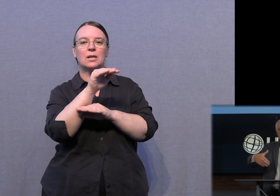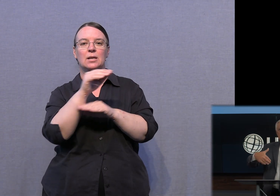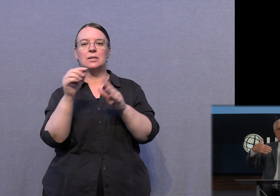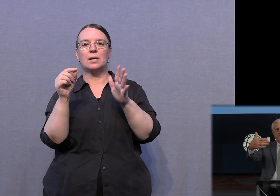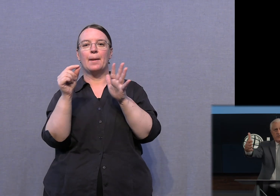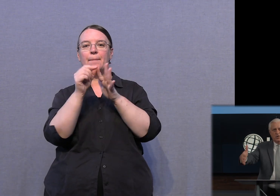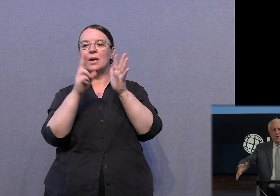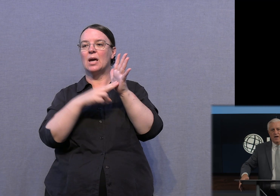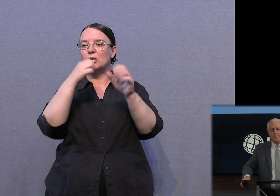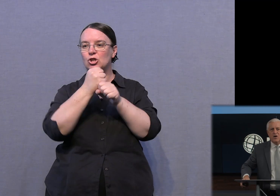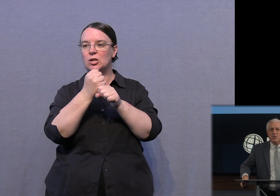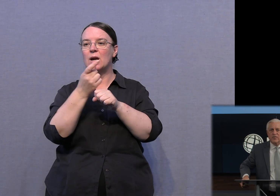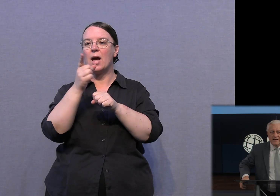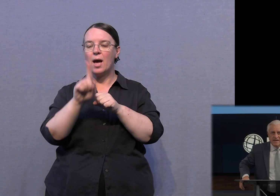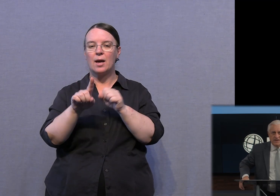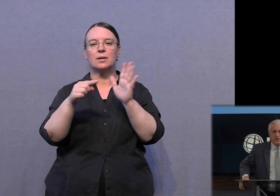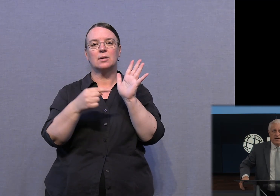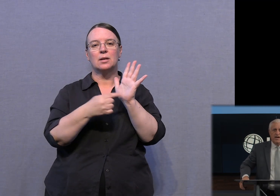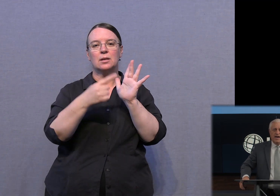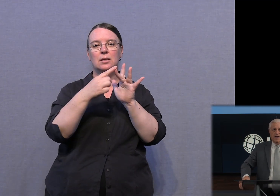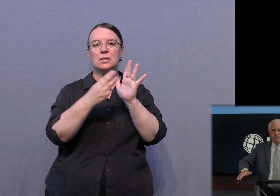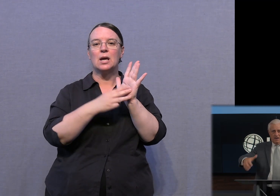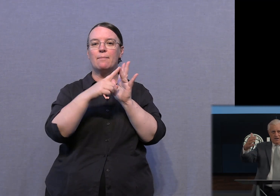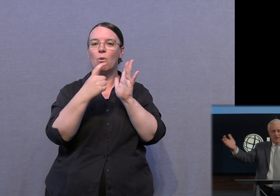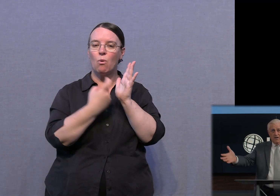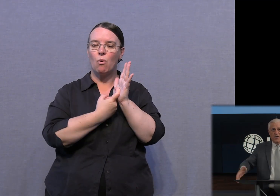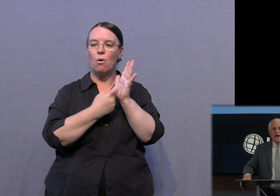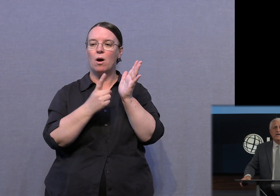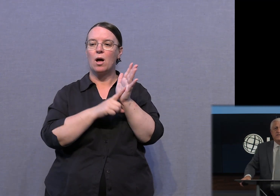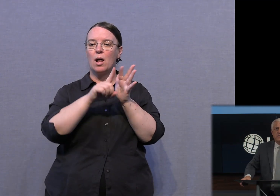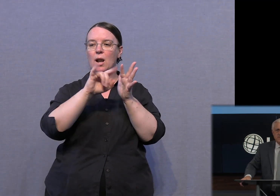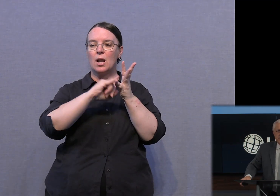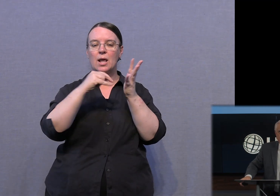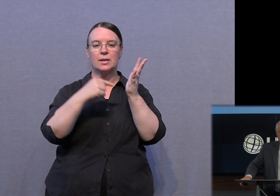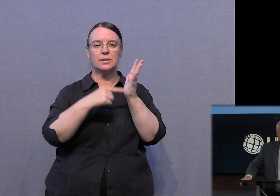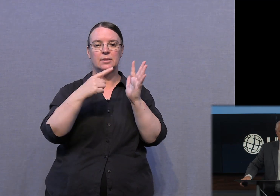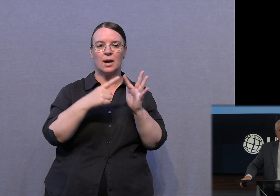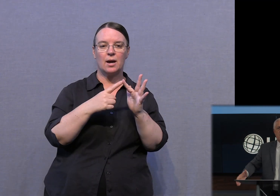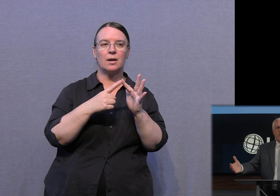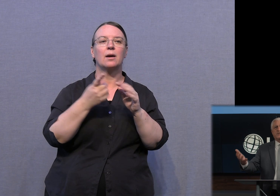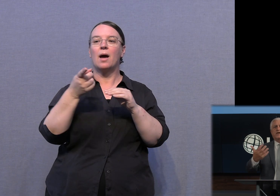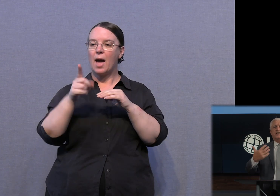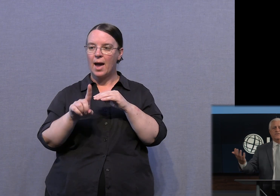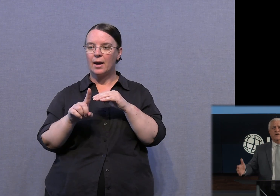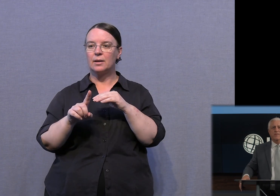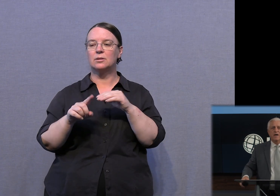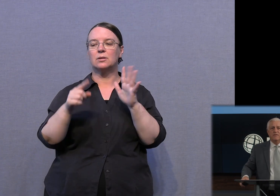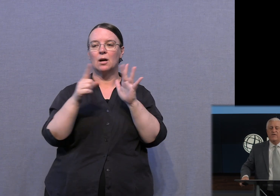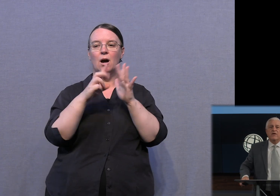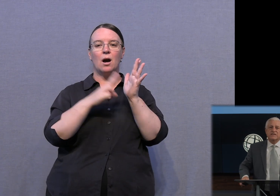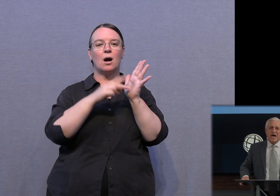And you've also partnered with Indonesia and other areas of the Pacific. And you've got representatives